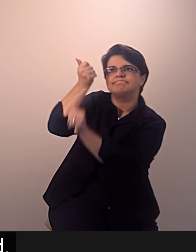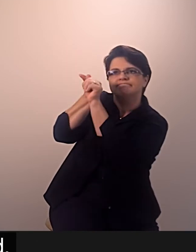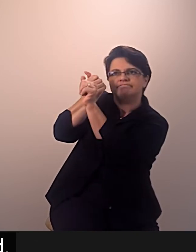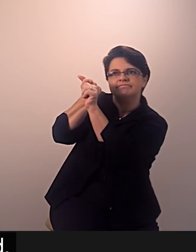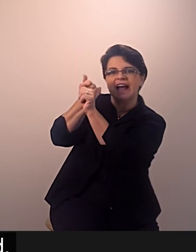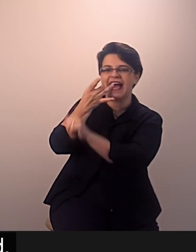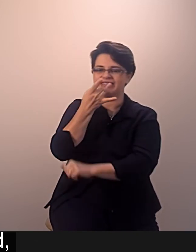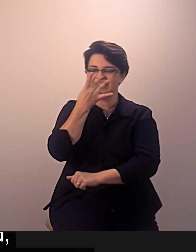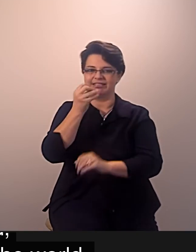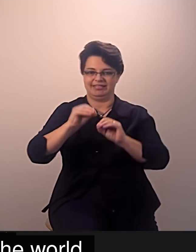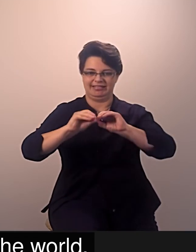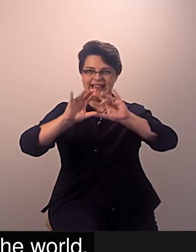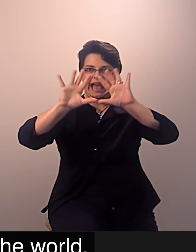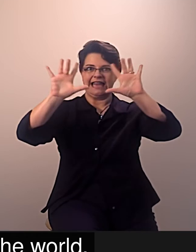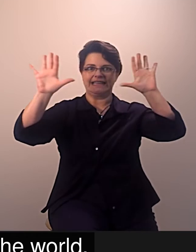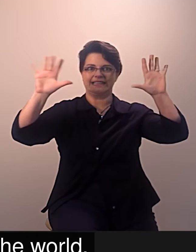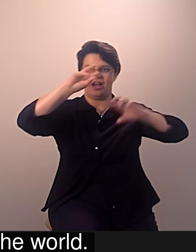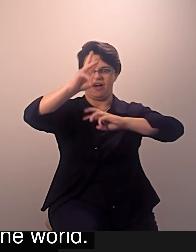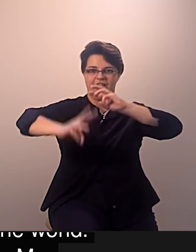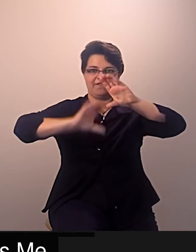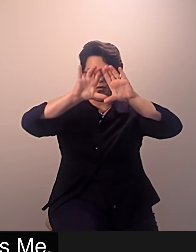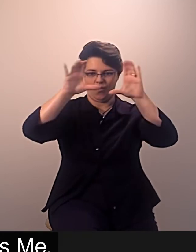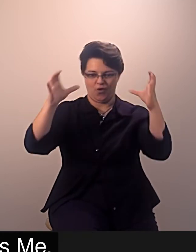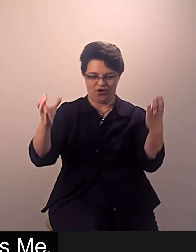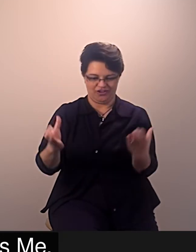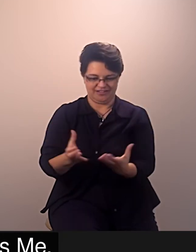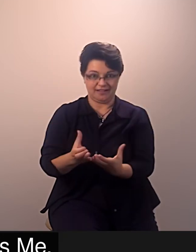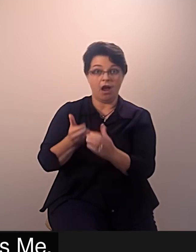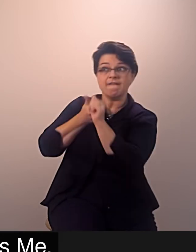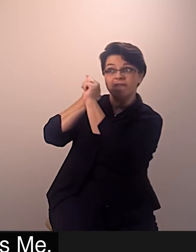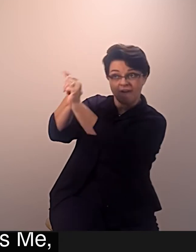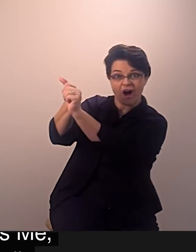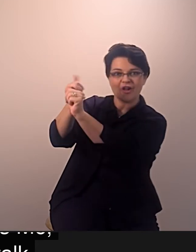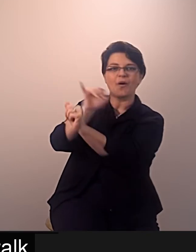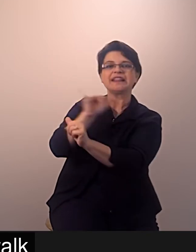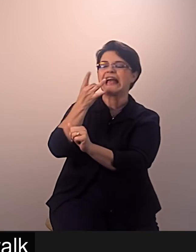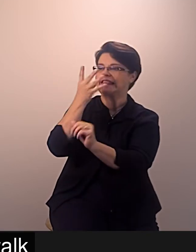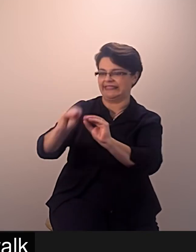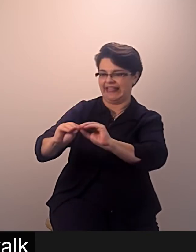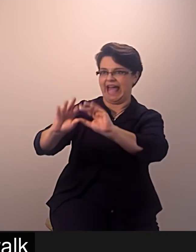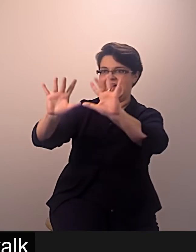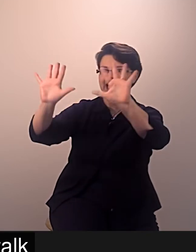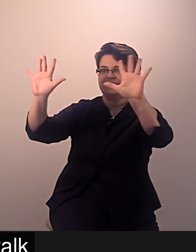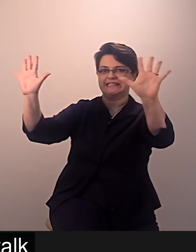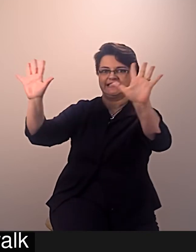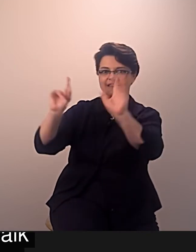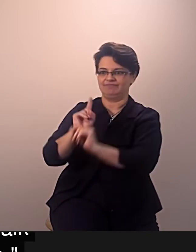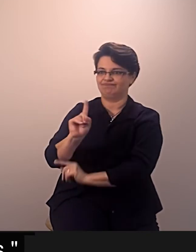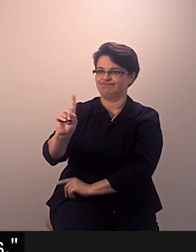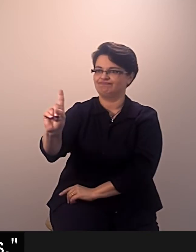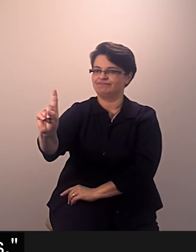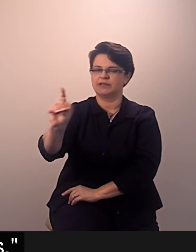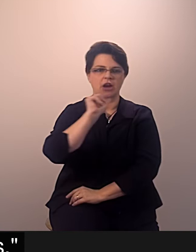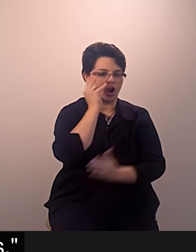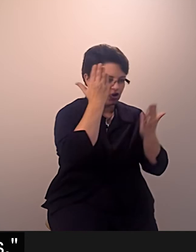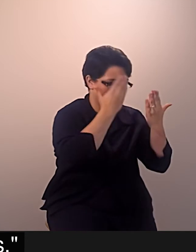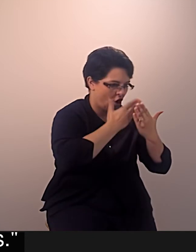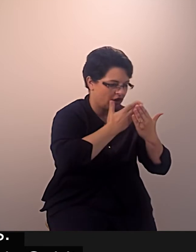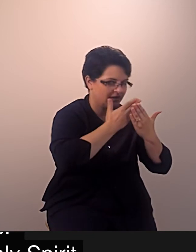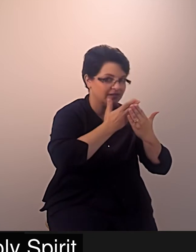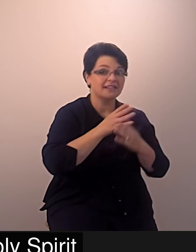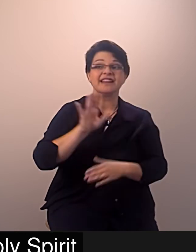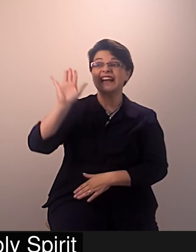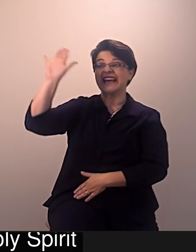a man follows me, he will not walk in darkness." God gives His Holy Spirit to help